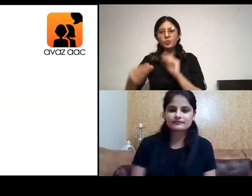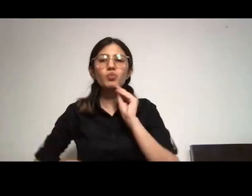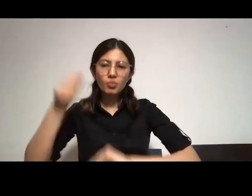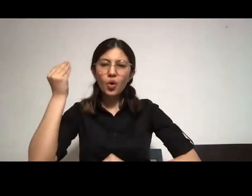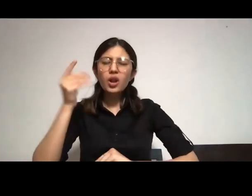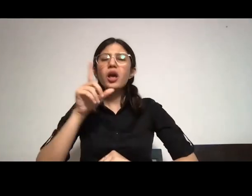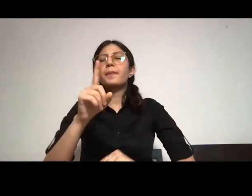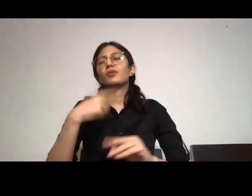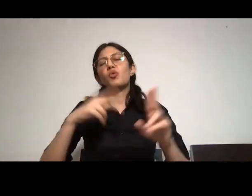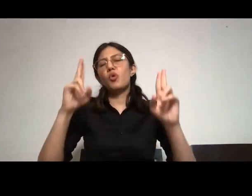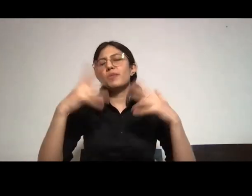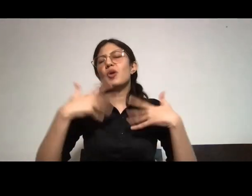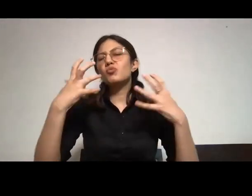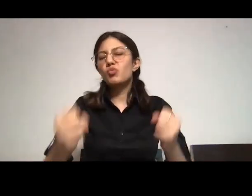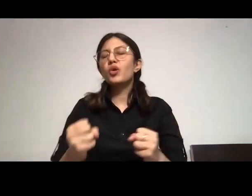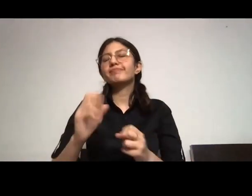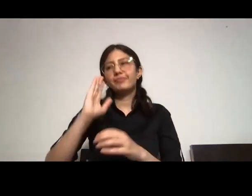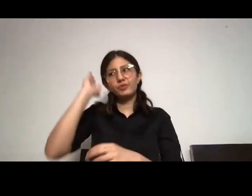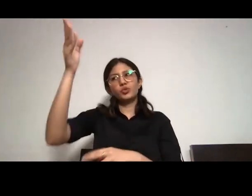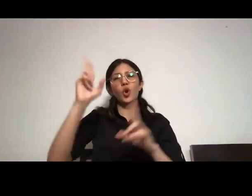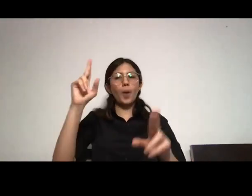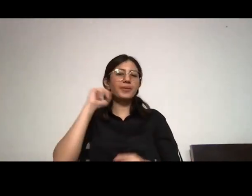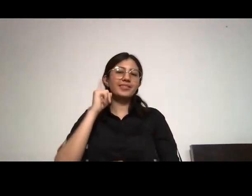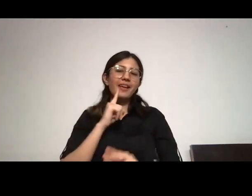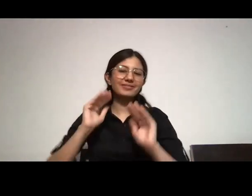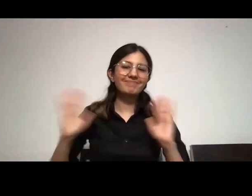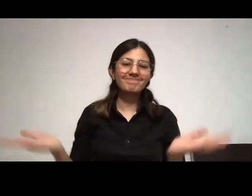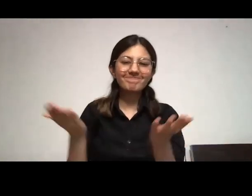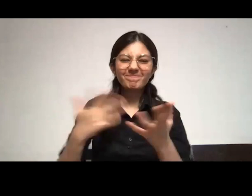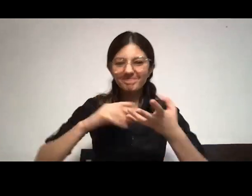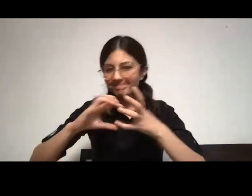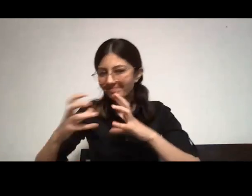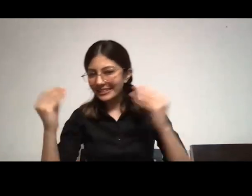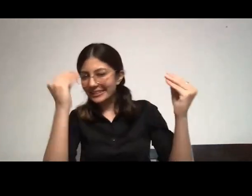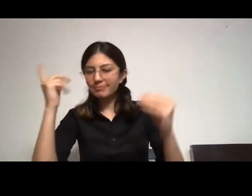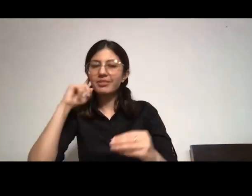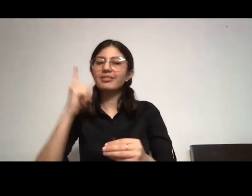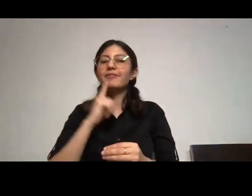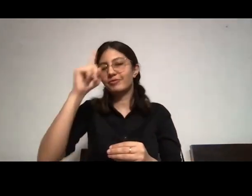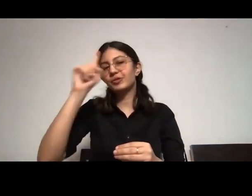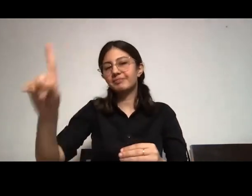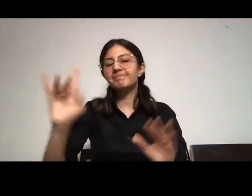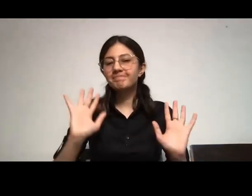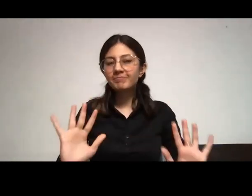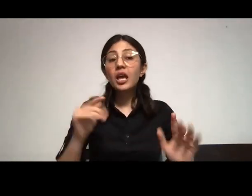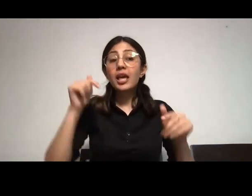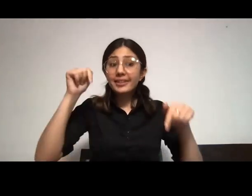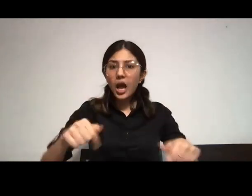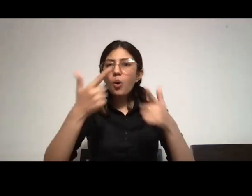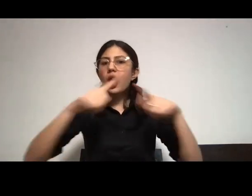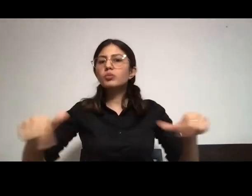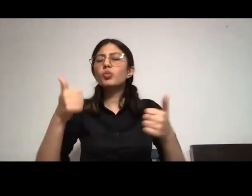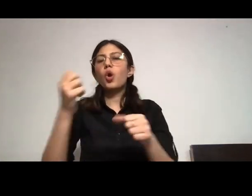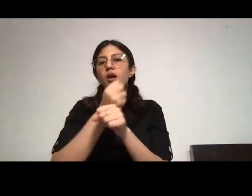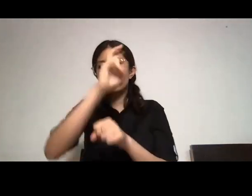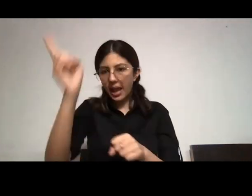We would like to definitely try it out for the deaf, and it also has some variations of language, so it's useful for grammar and